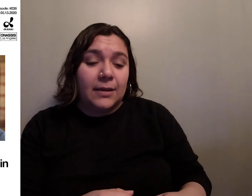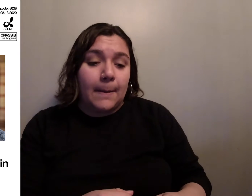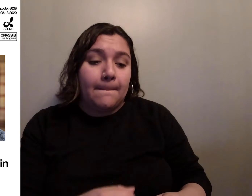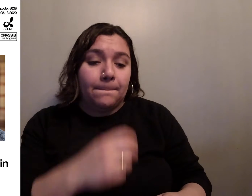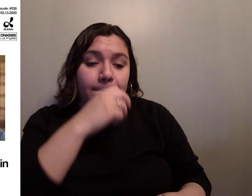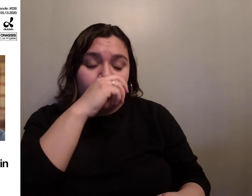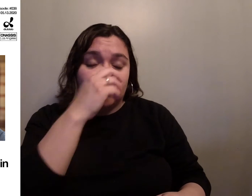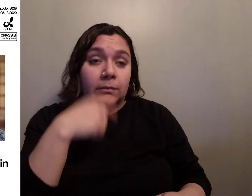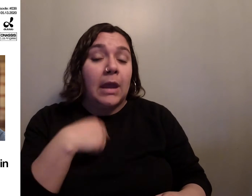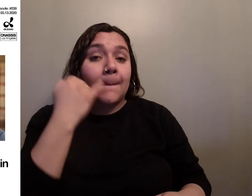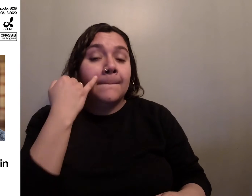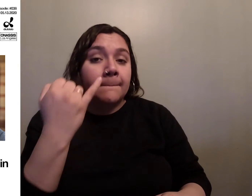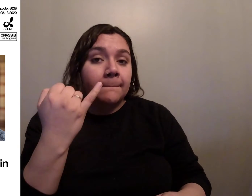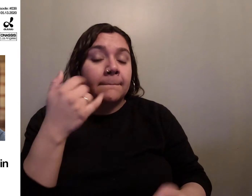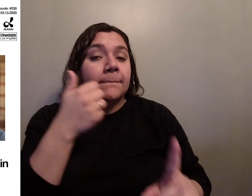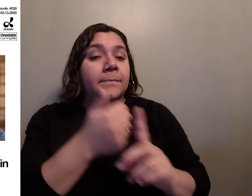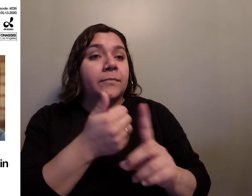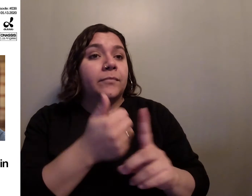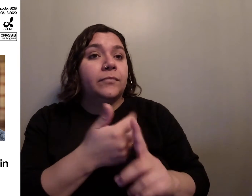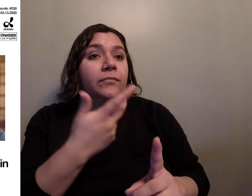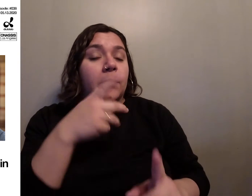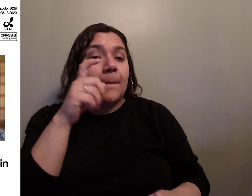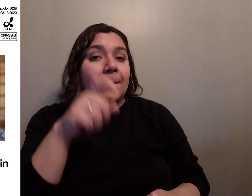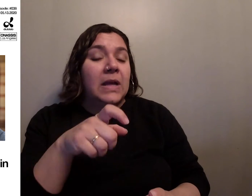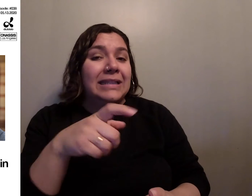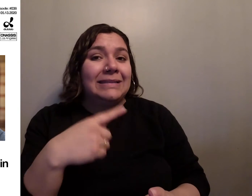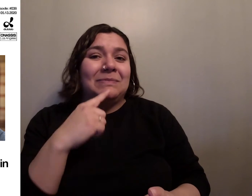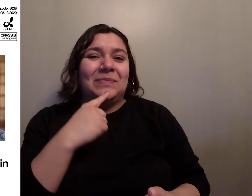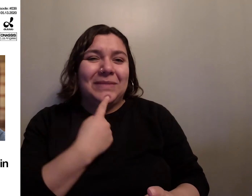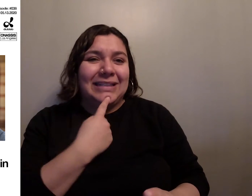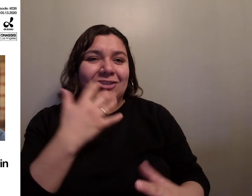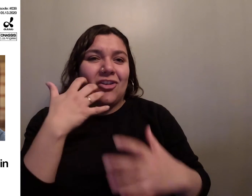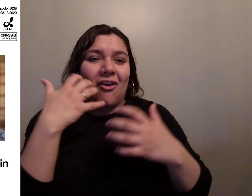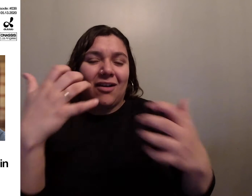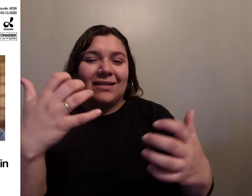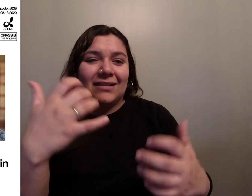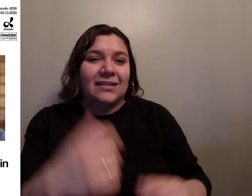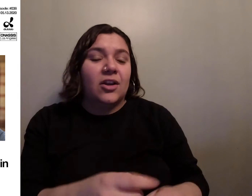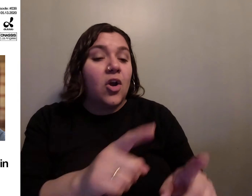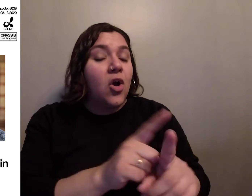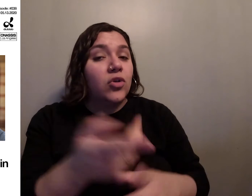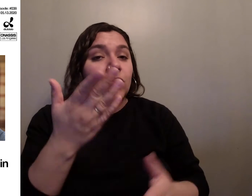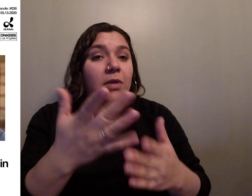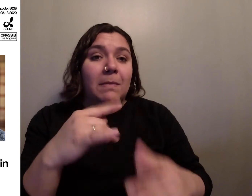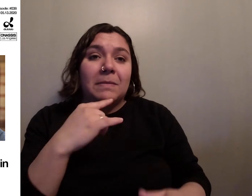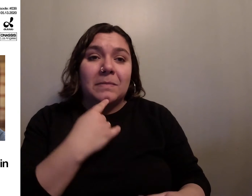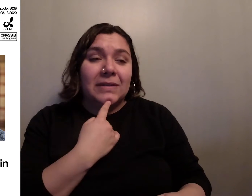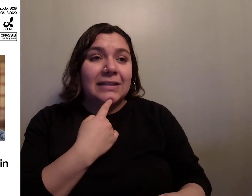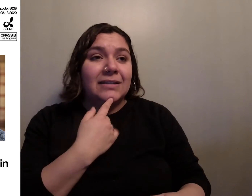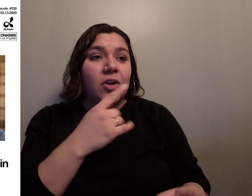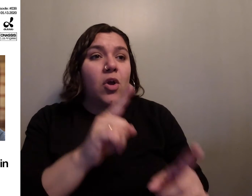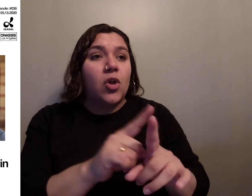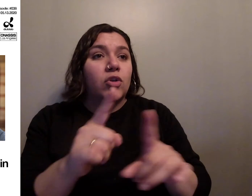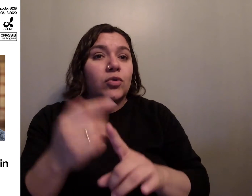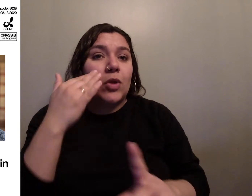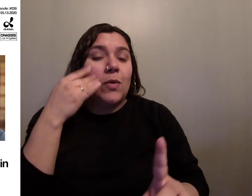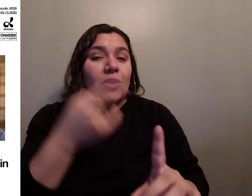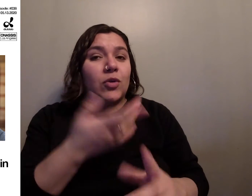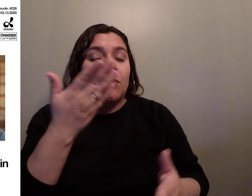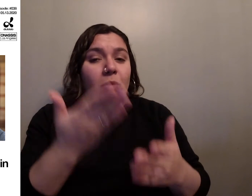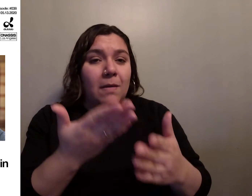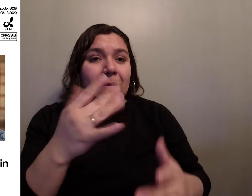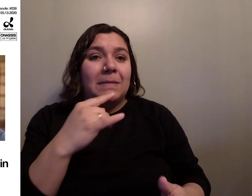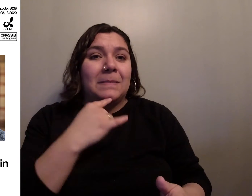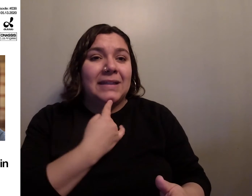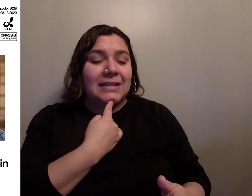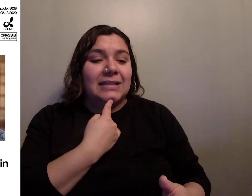which is the audience. And I imagine that you must miss the audience, but you must